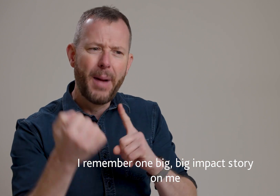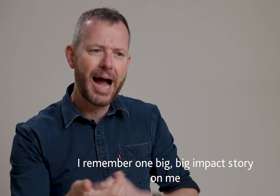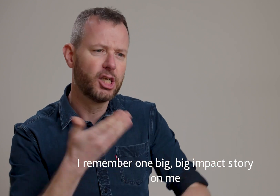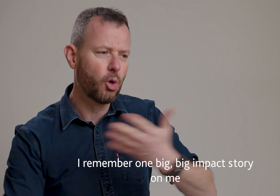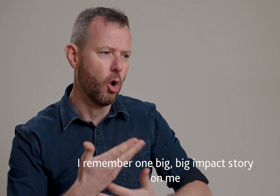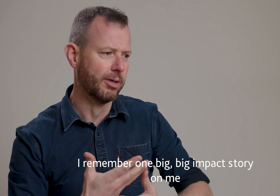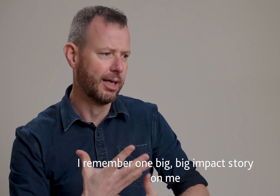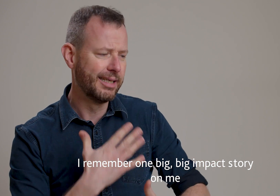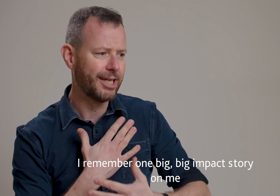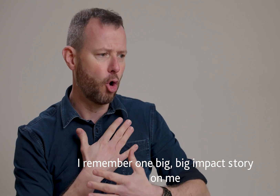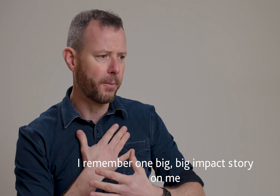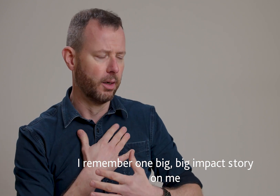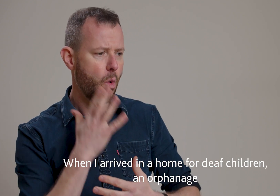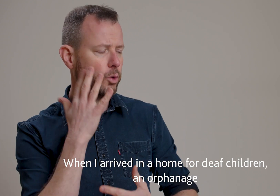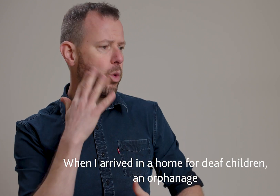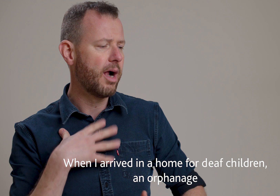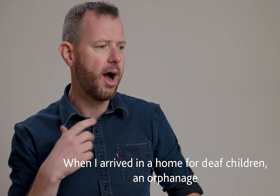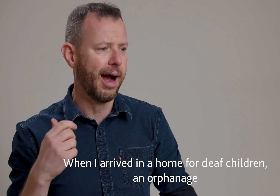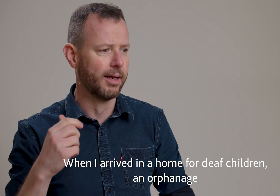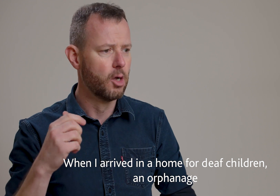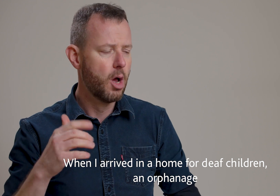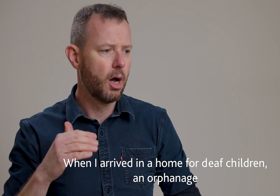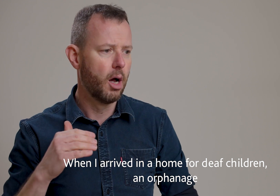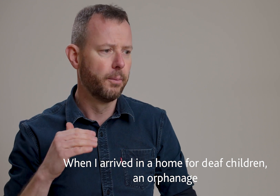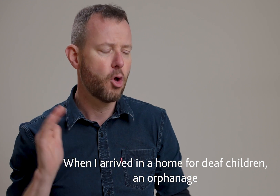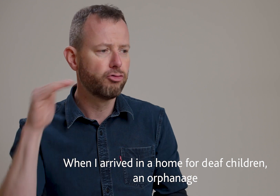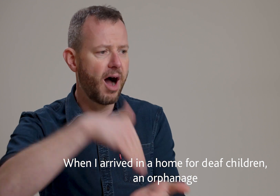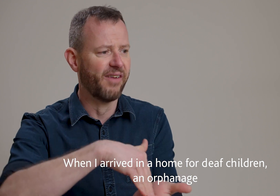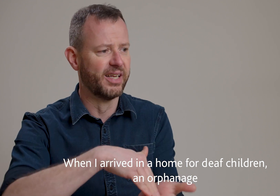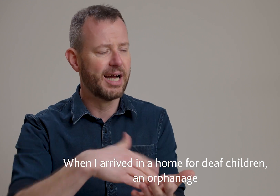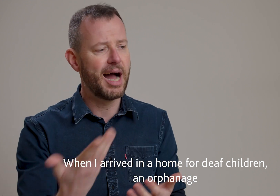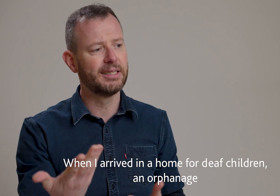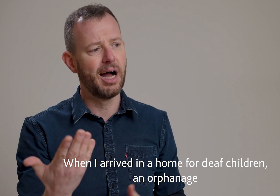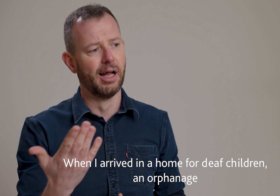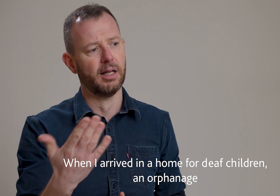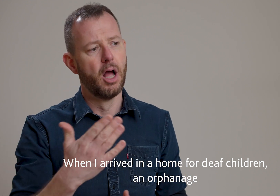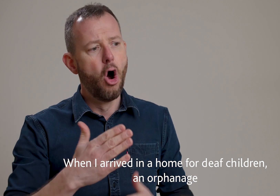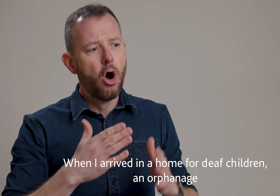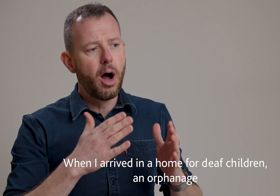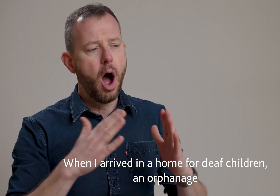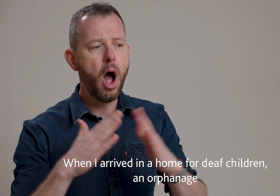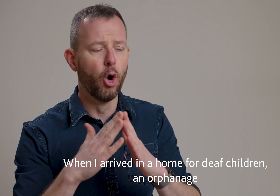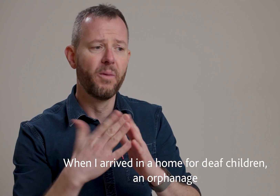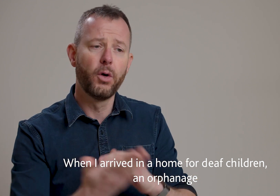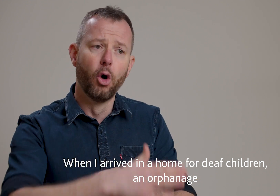impact story that on me was when I arrived at a home for